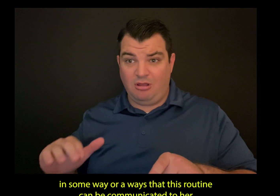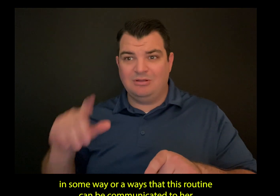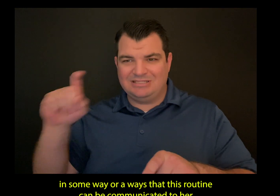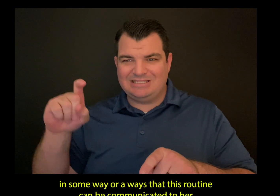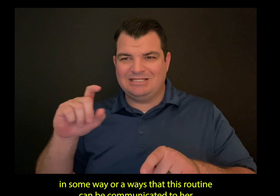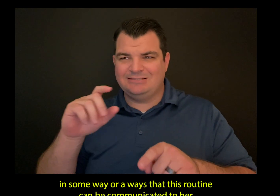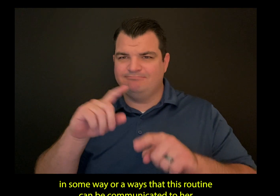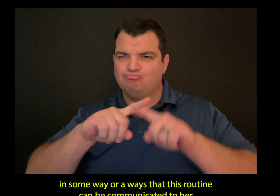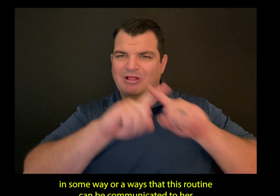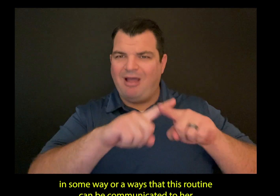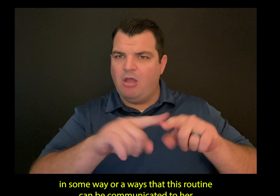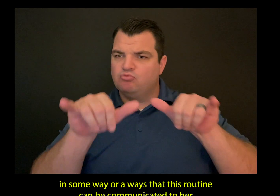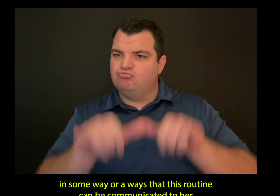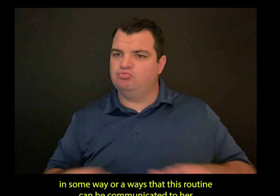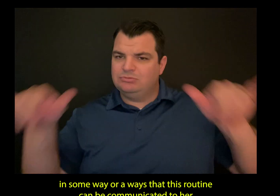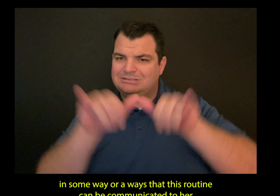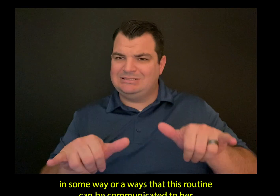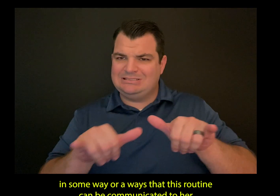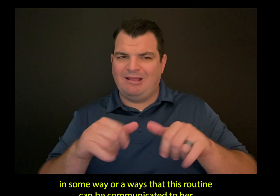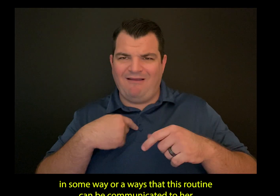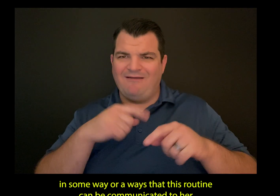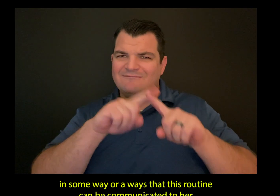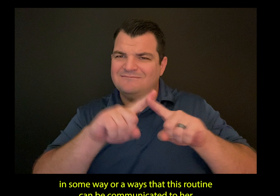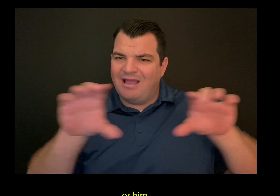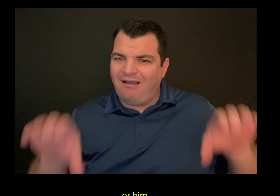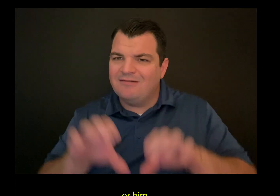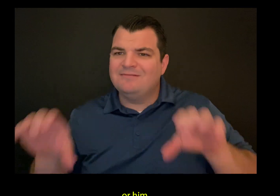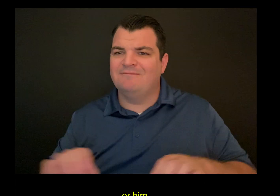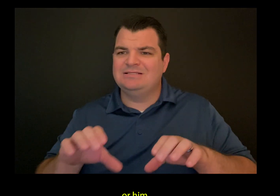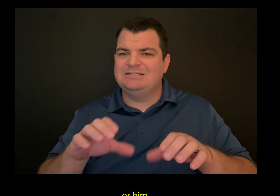some way or ways that this routine can be communicated to her or him.